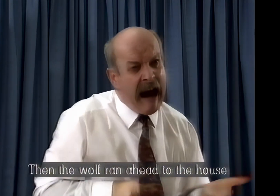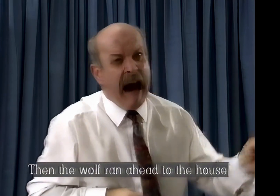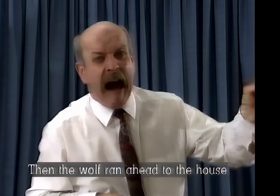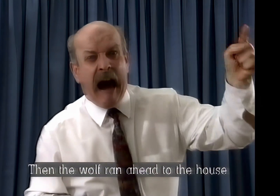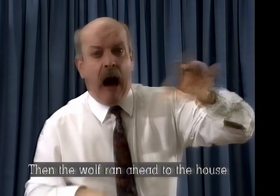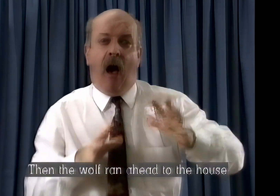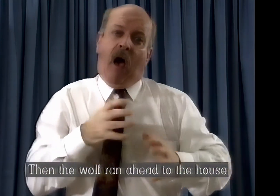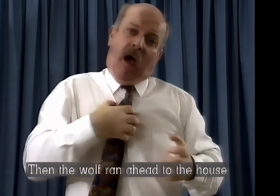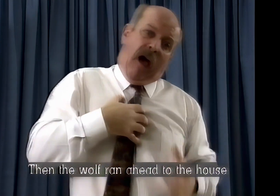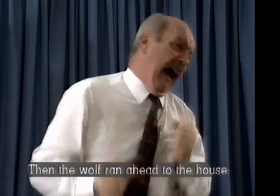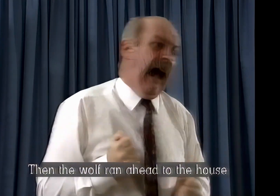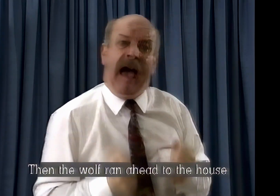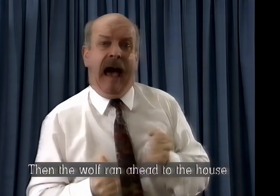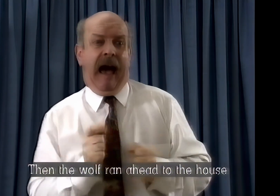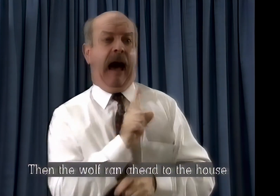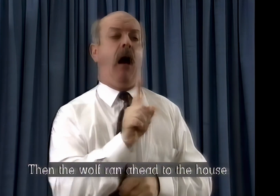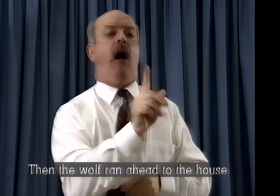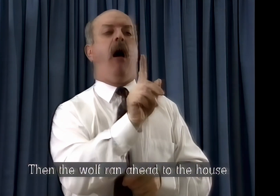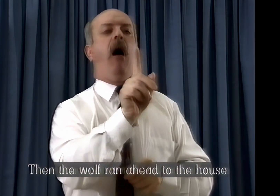But then the wolf ran ahead and ran to the house